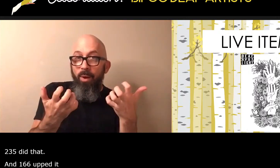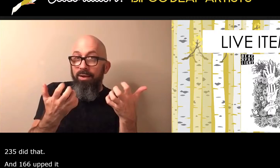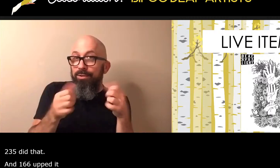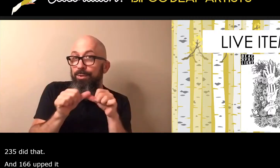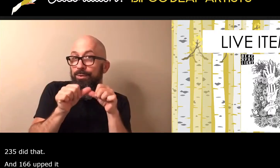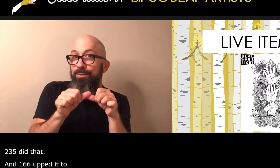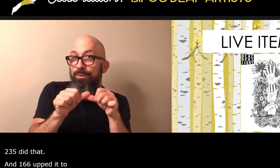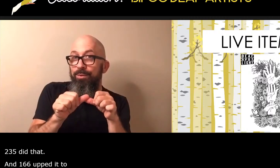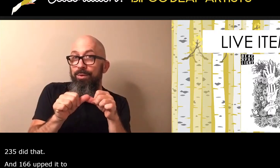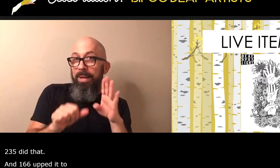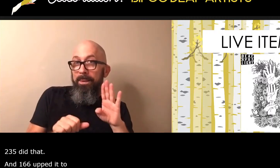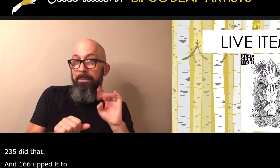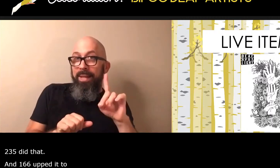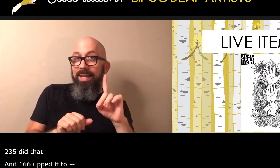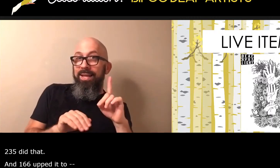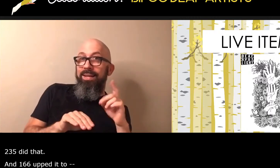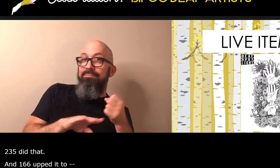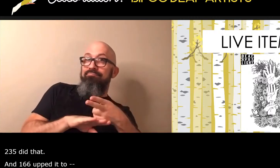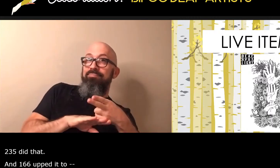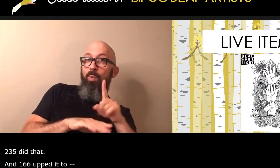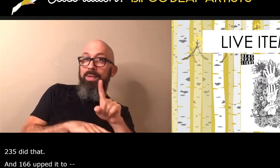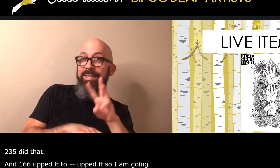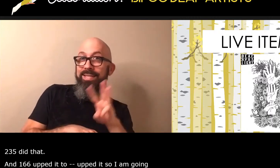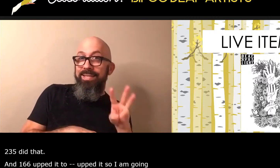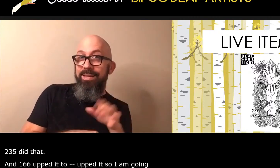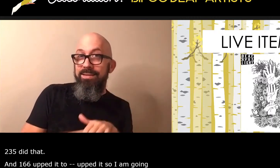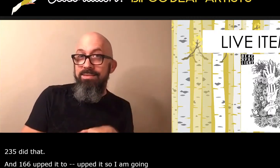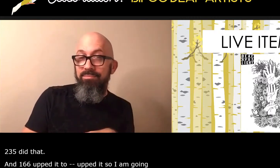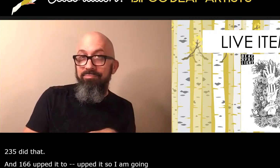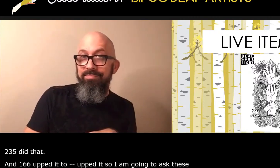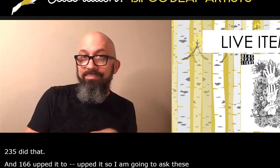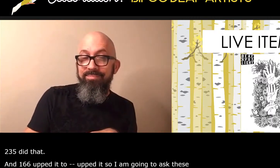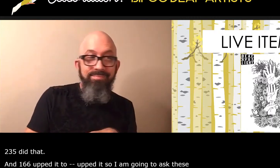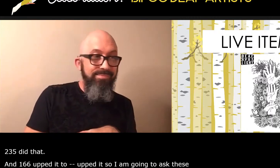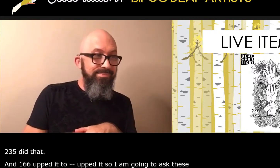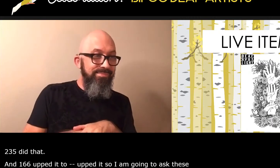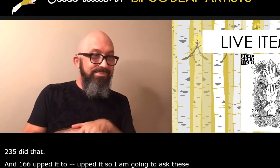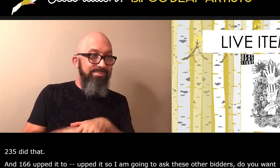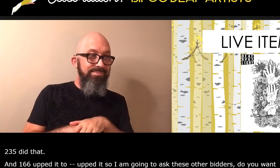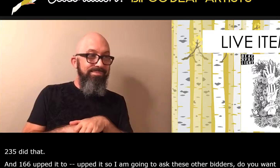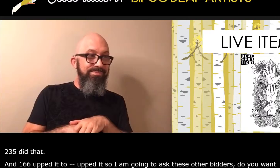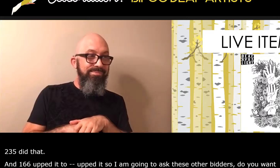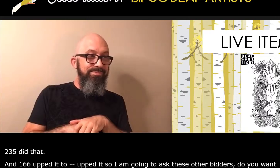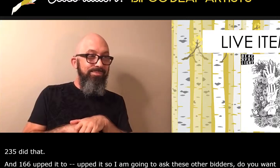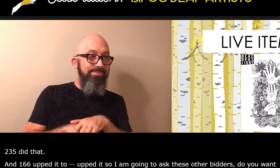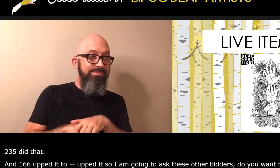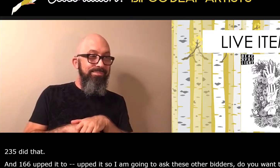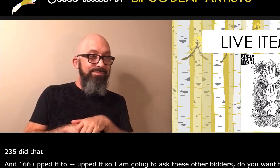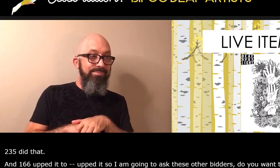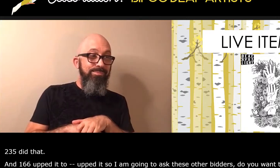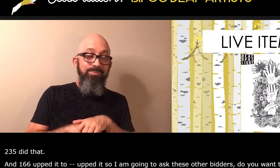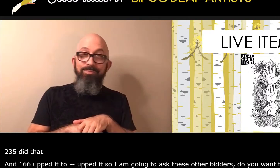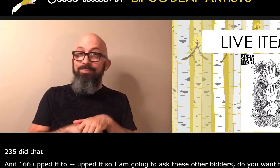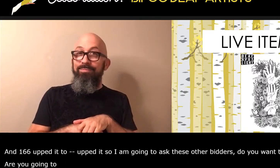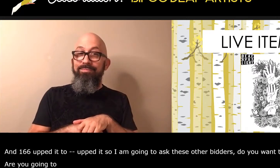so I'm going to ask you, these other bidders, do you want to keep going? Are you going to outbid 166?